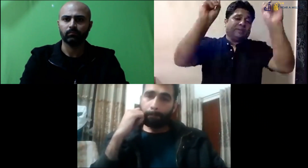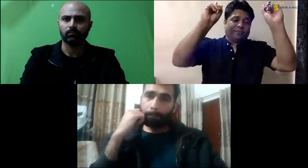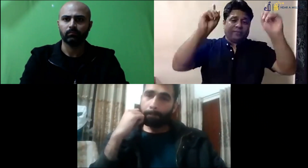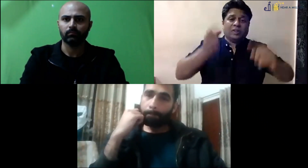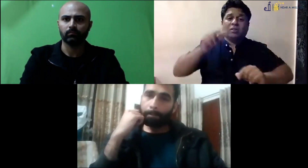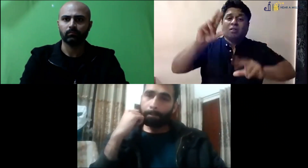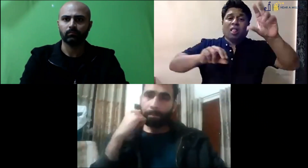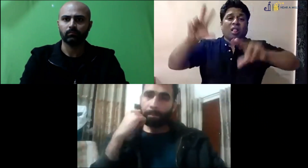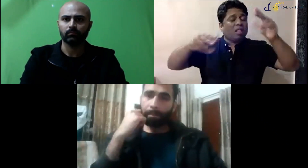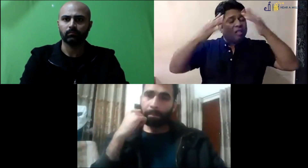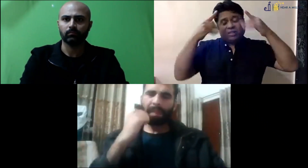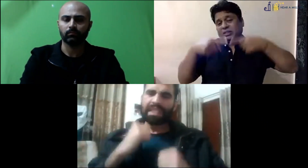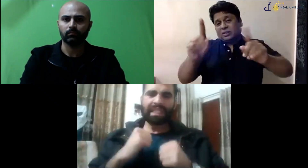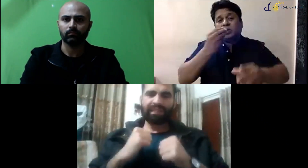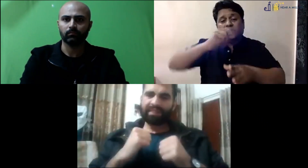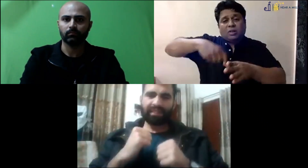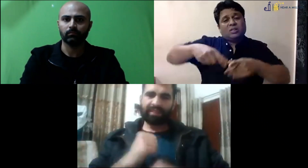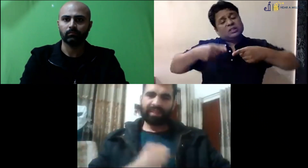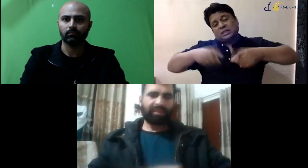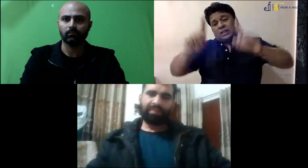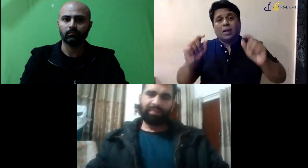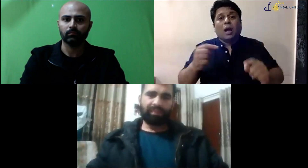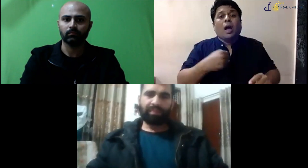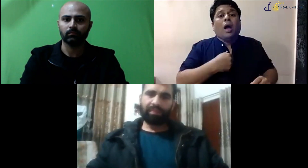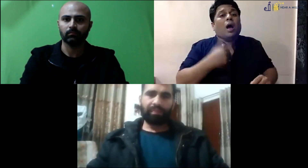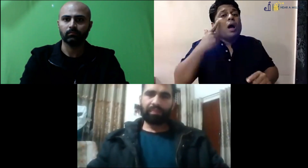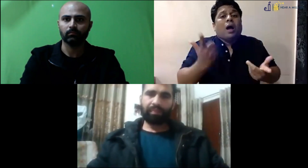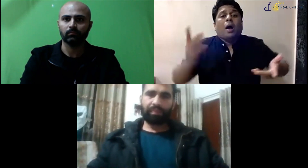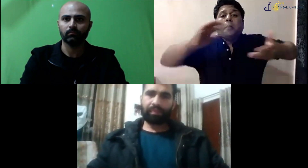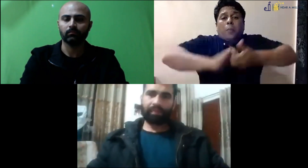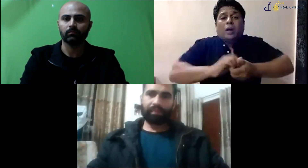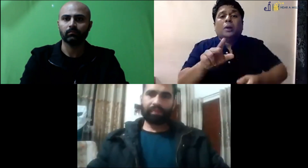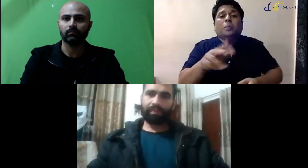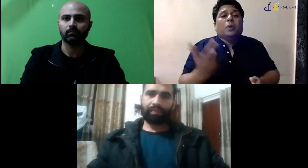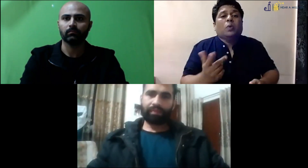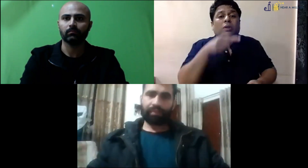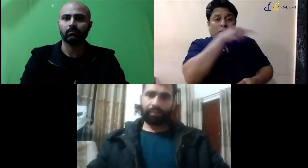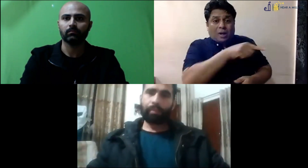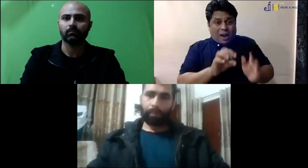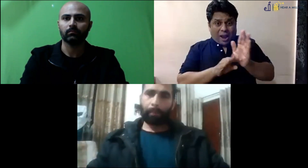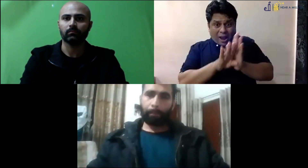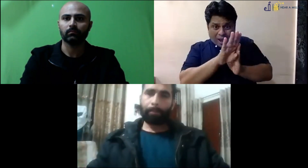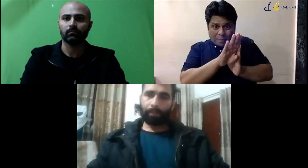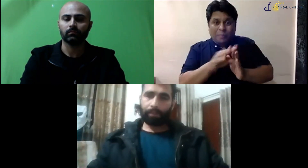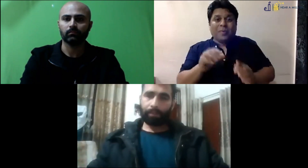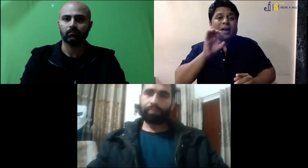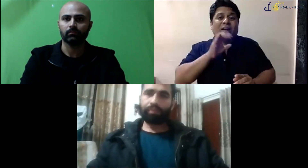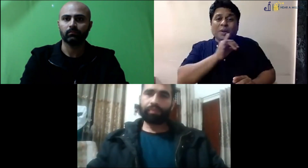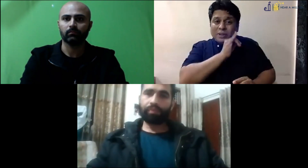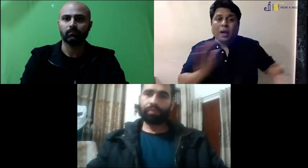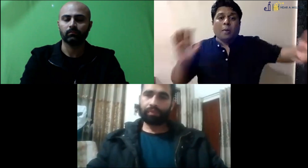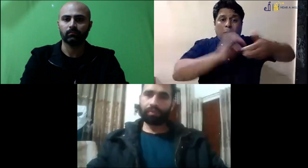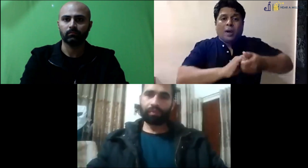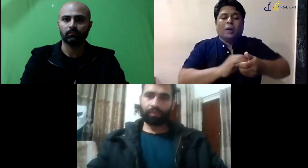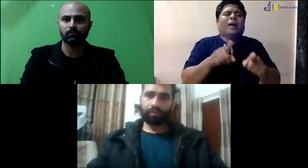so if we would say that okay, you have to come here and you have to study physically, but what do you mean by the partnering